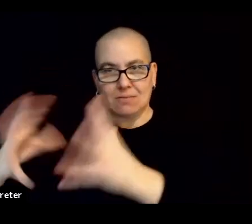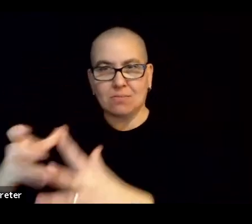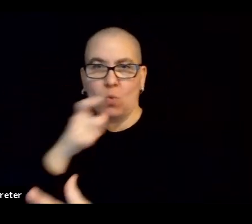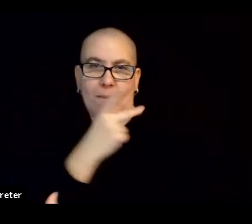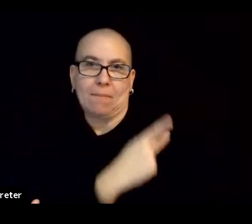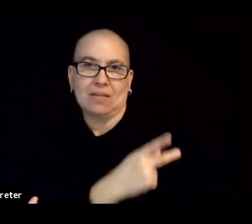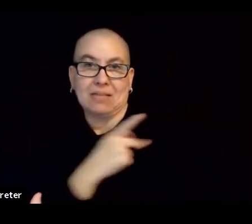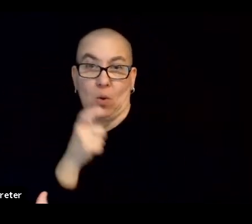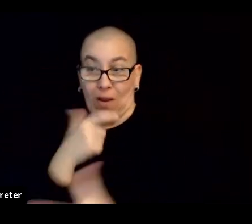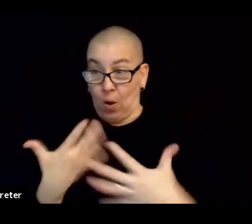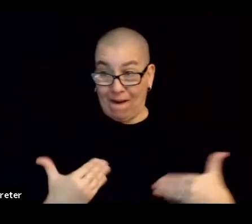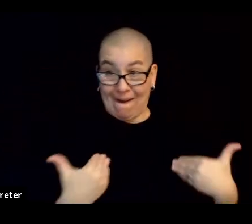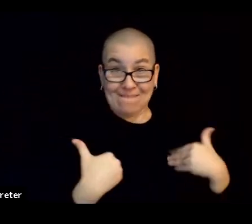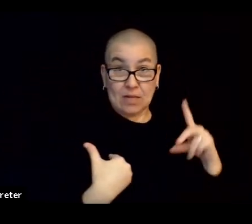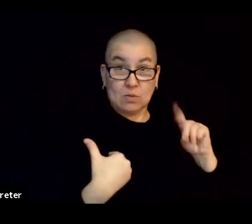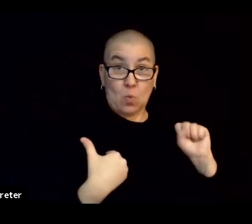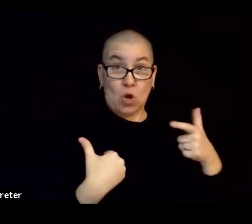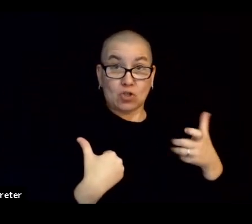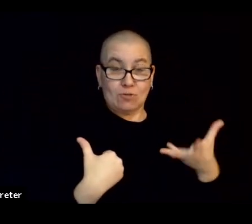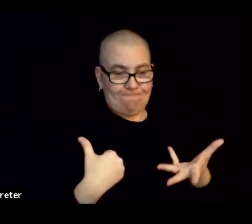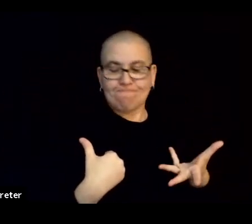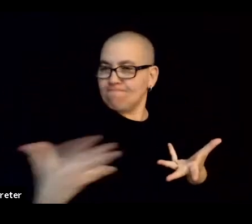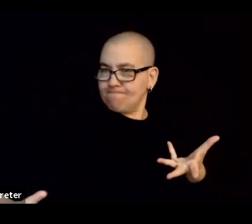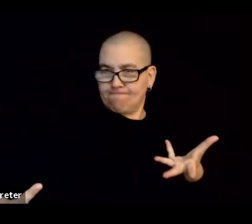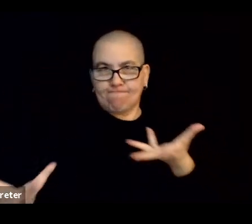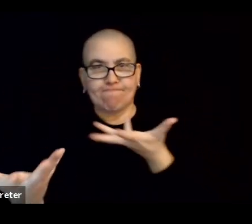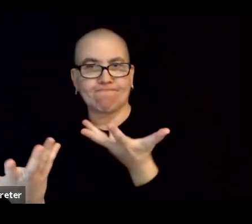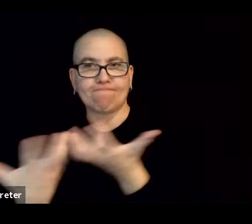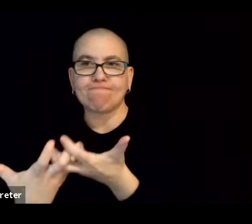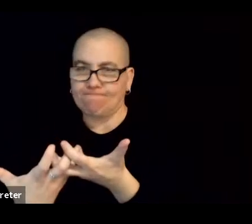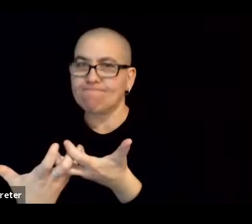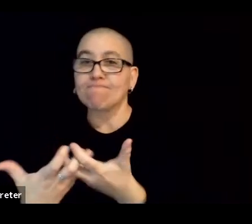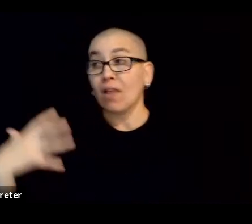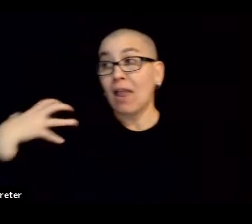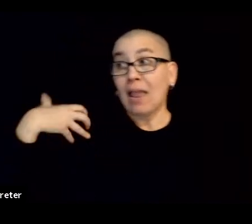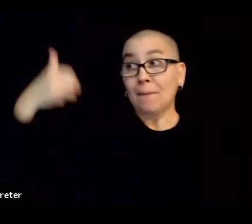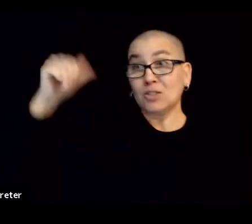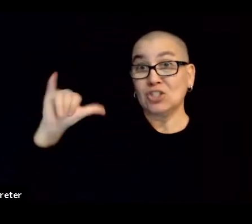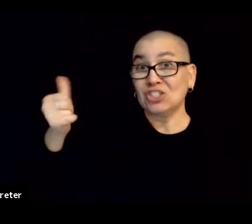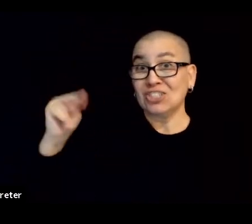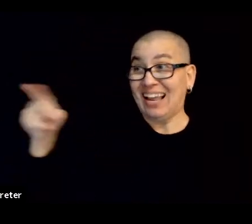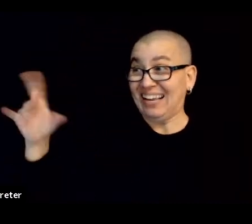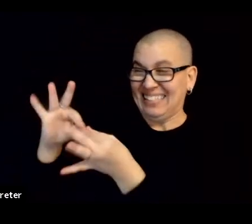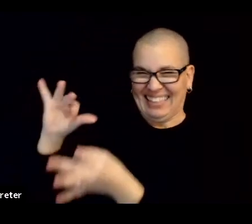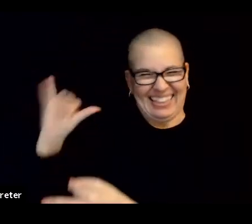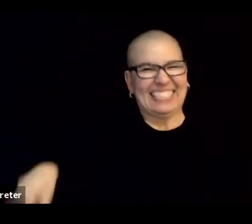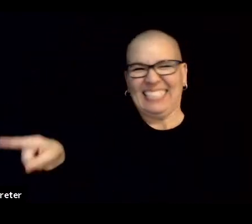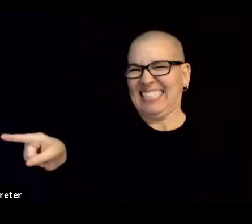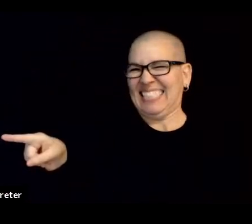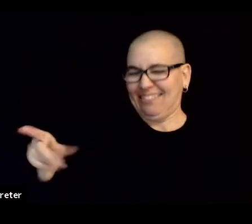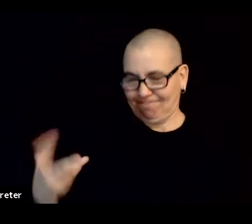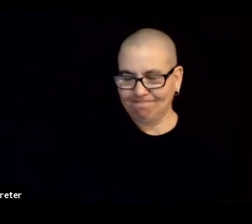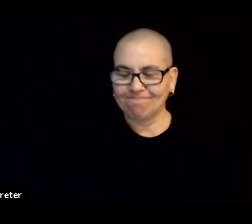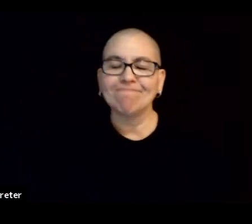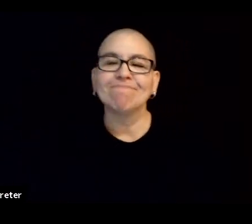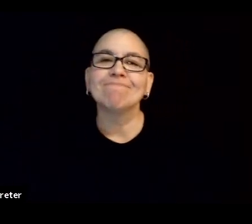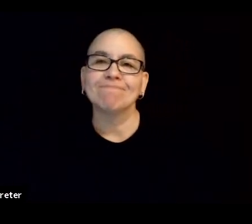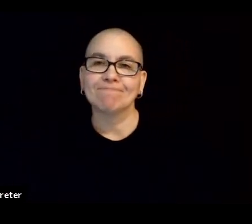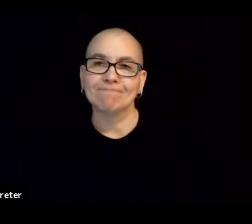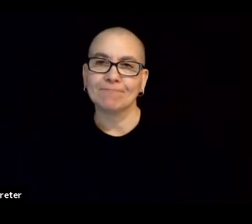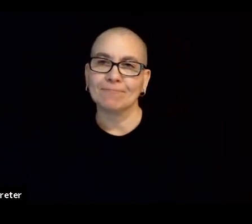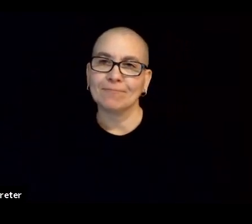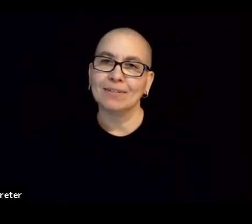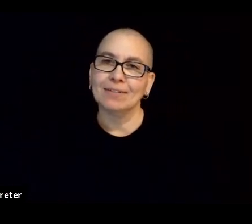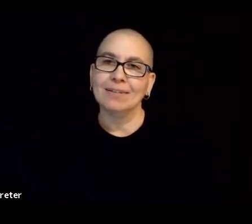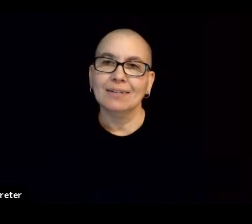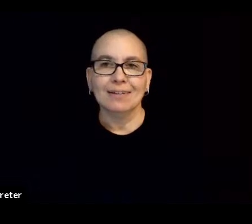very limited, as mentioned by the commissioner. The upshot, and in conclusion, to state the obvious, Minnesota is ready for